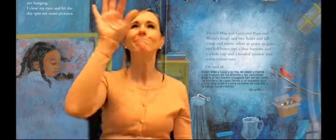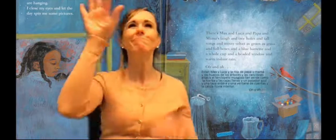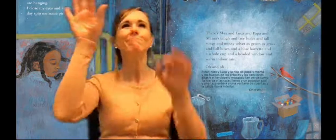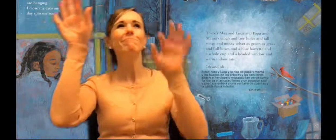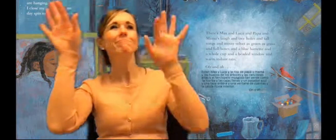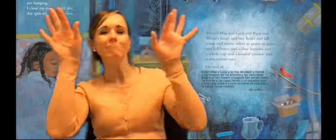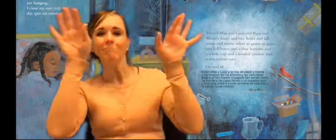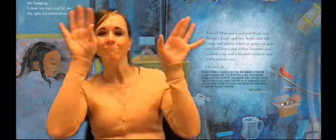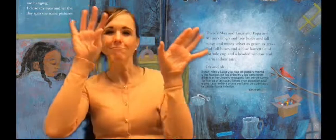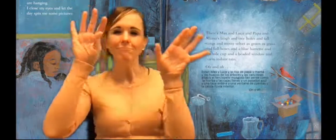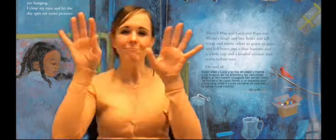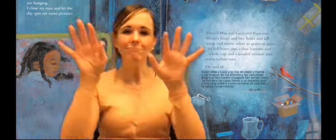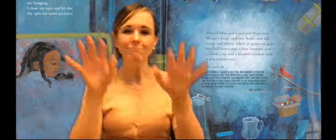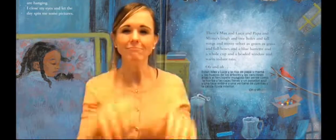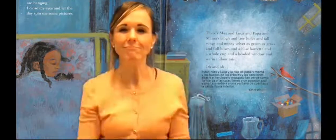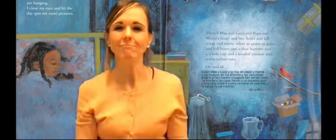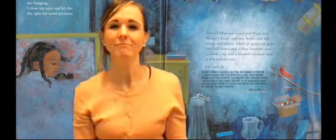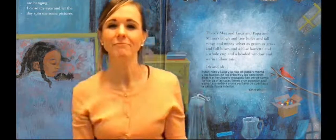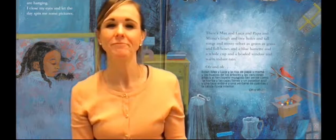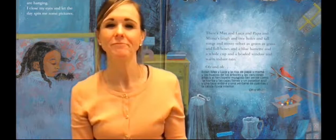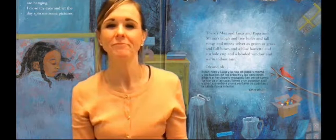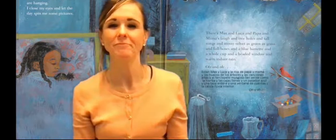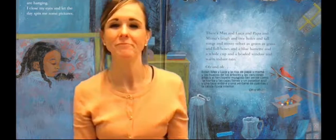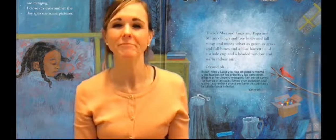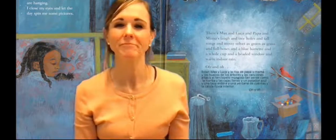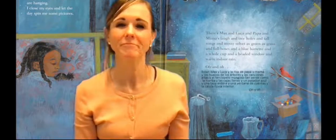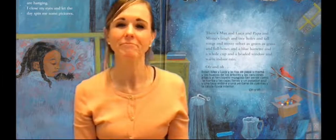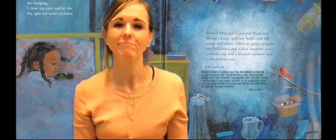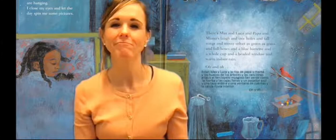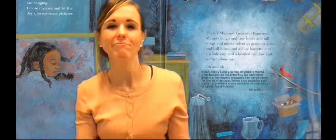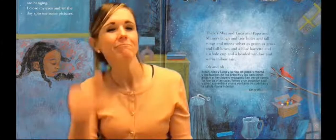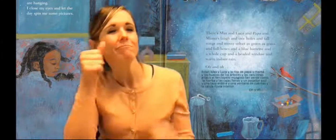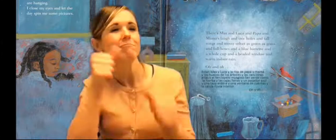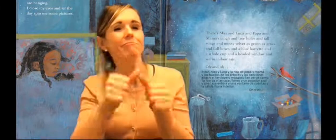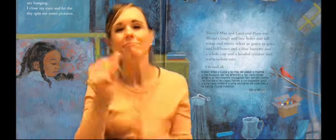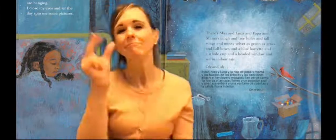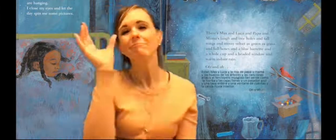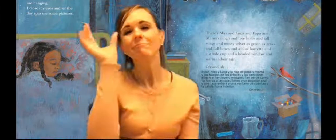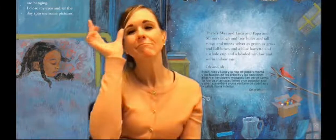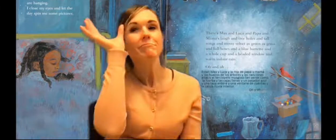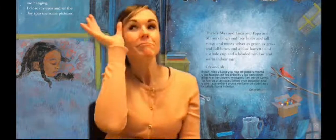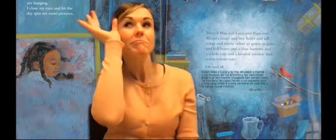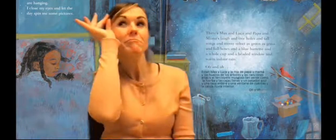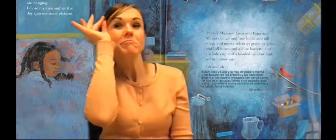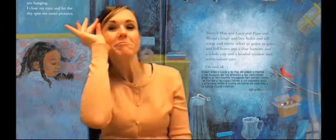I remember my dad and my brother Luca in my dreams.